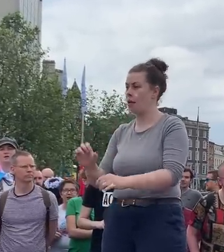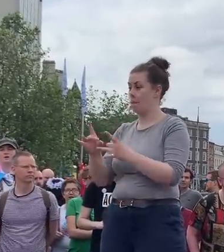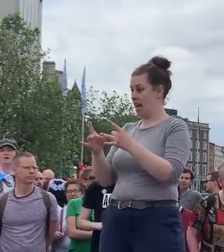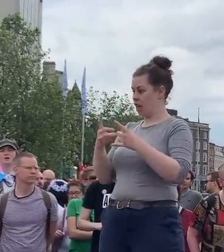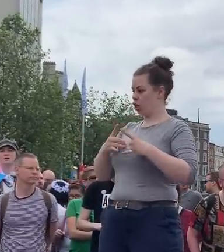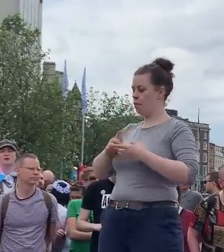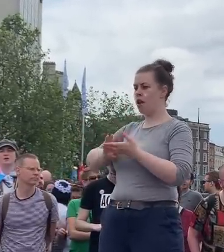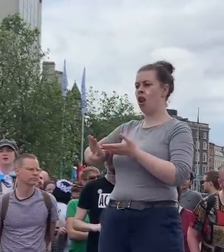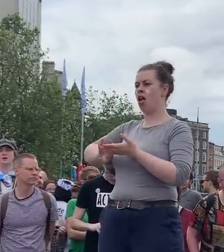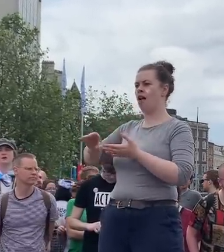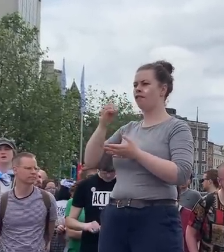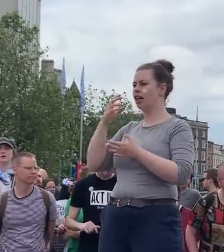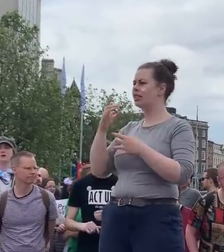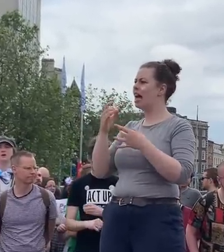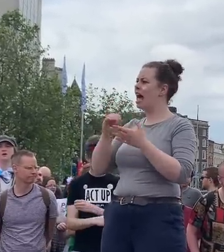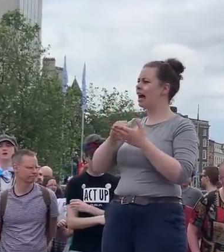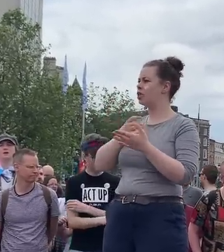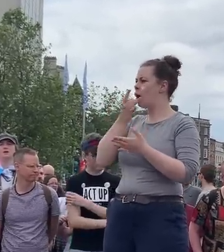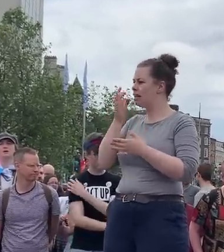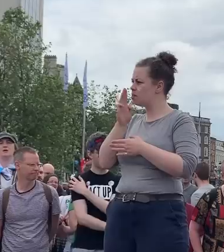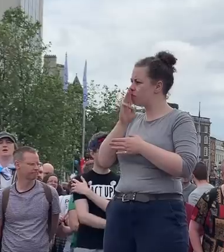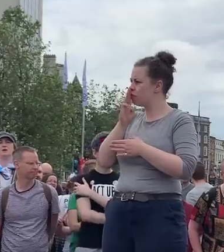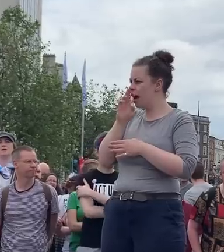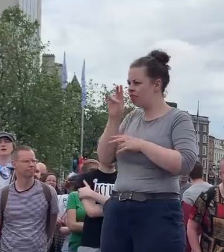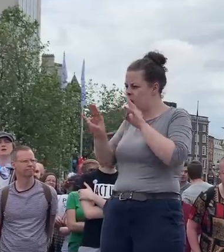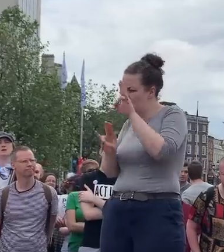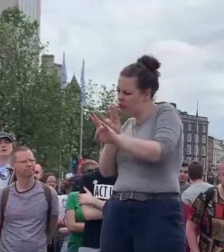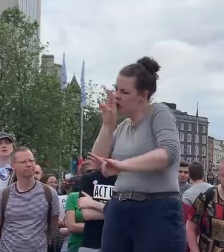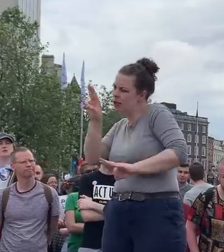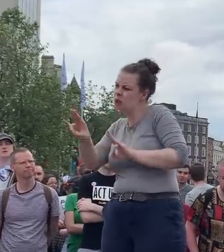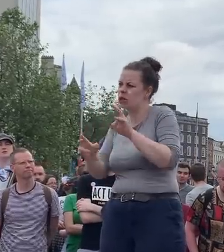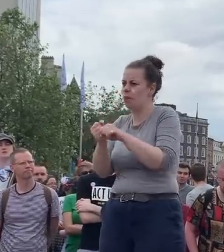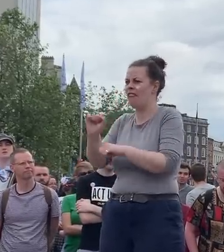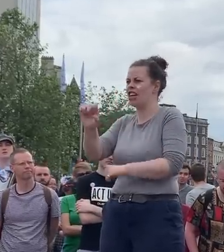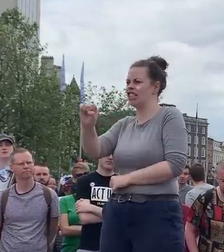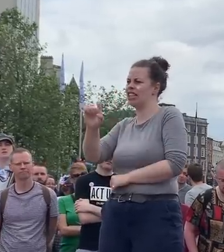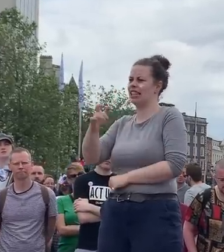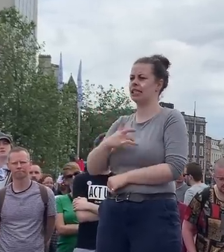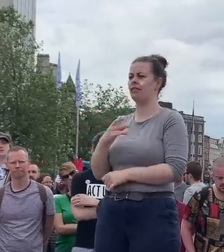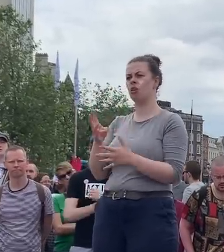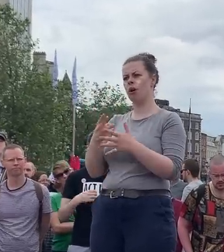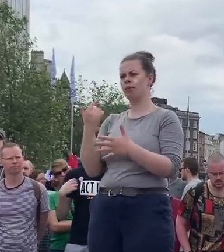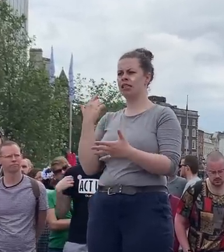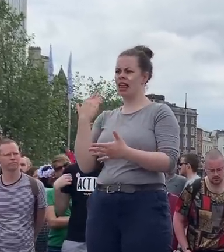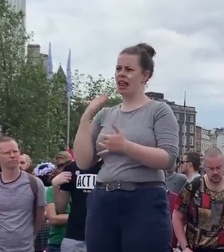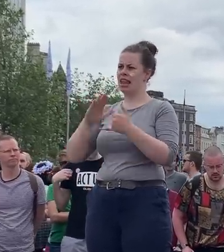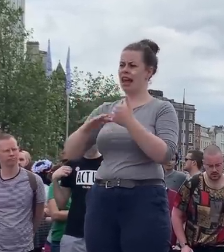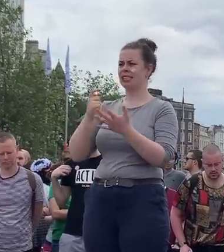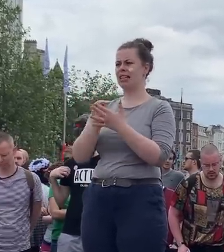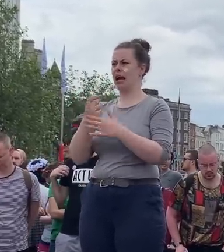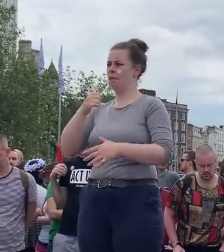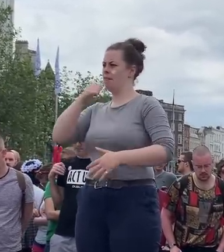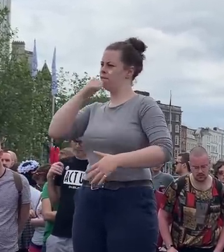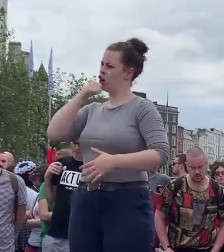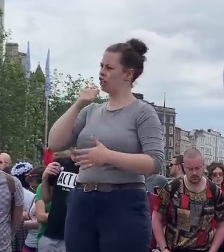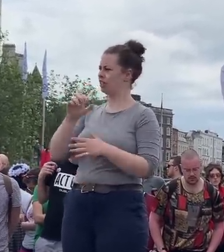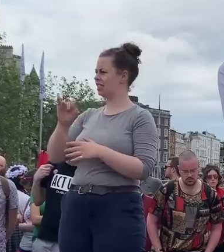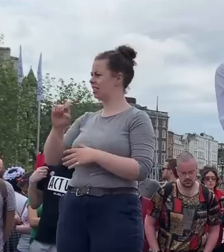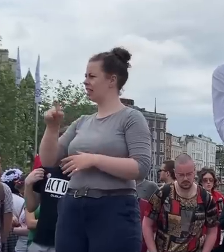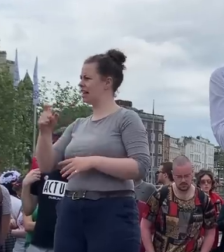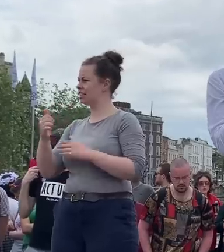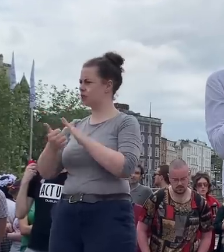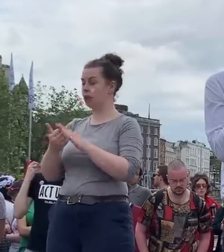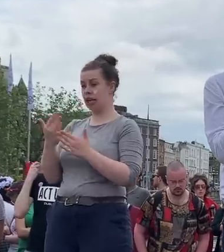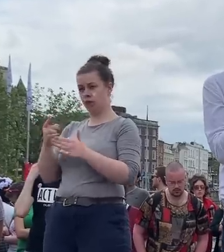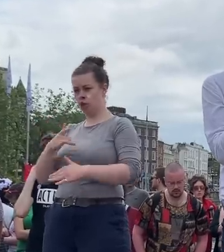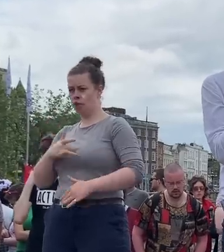seekers by asking very personal and private intimate details about their sex life. When did you have your first same-sex experience? How did